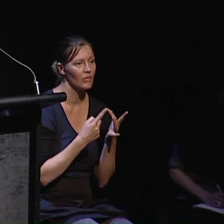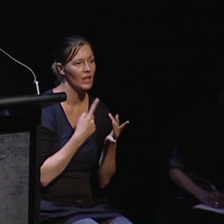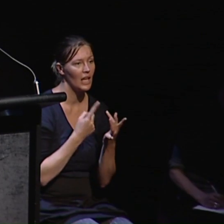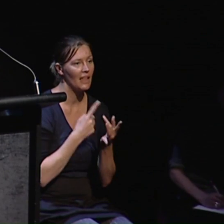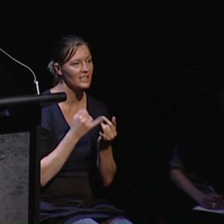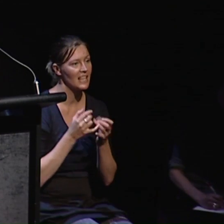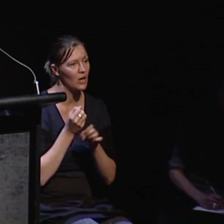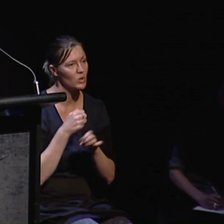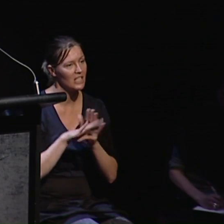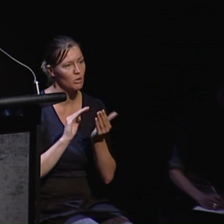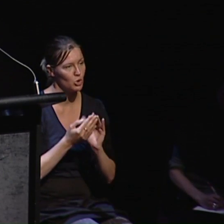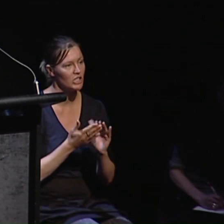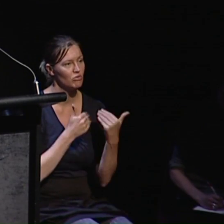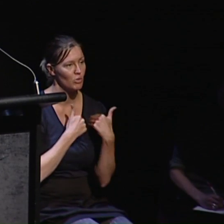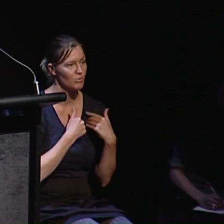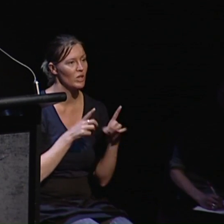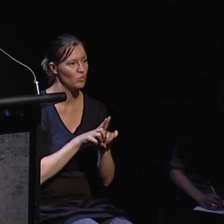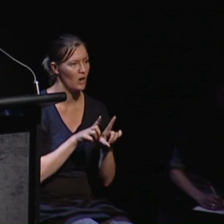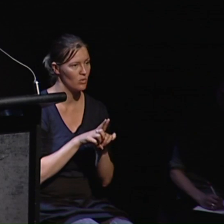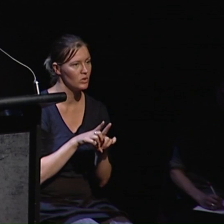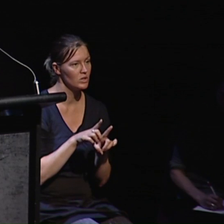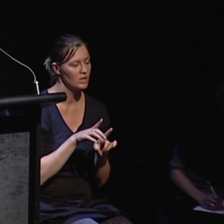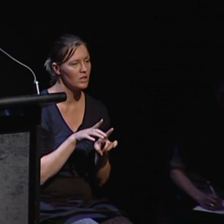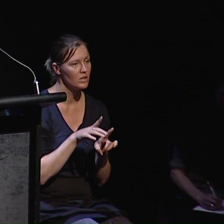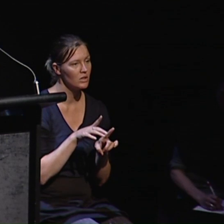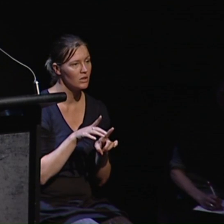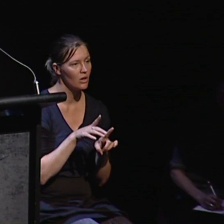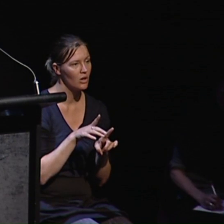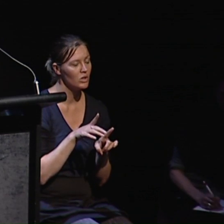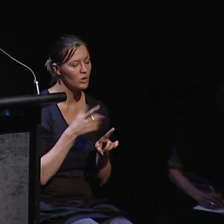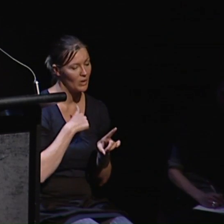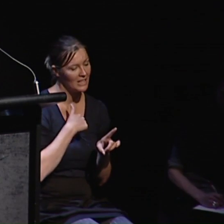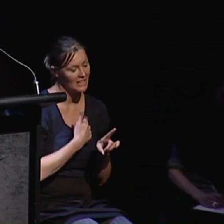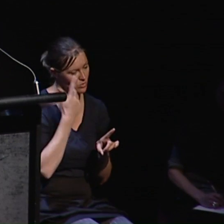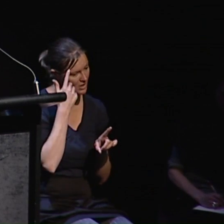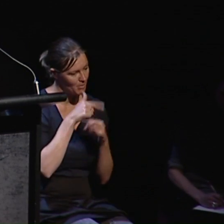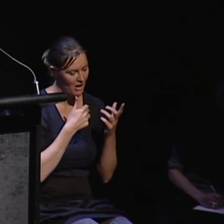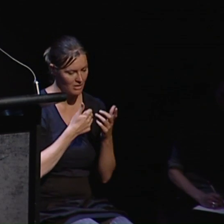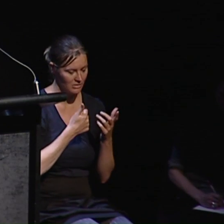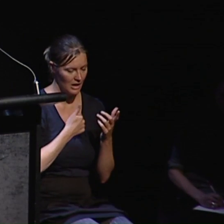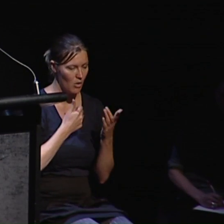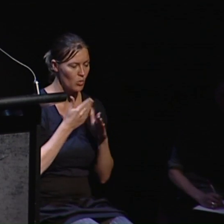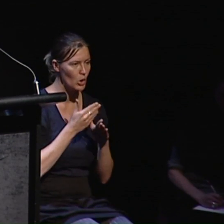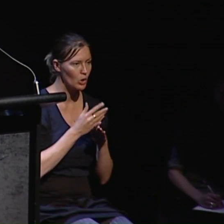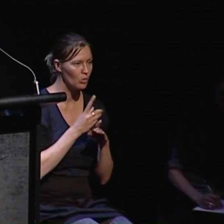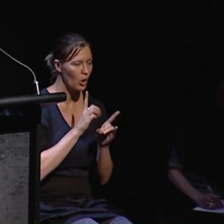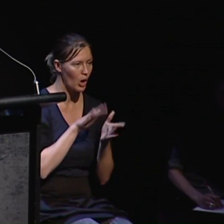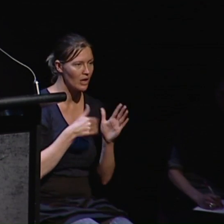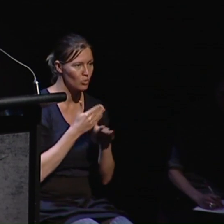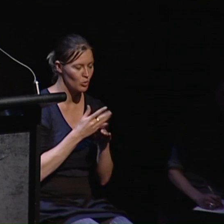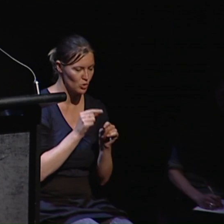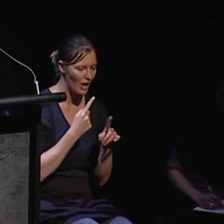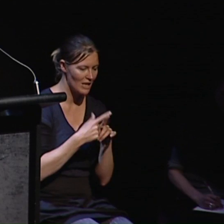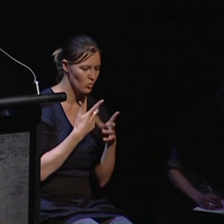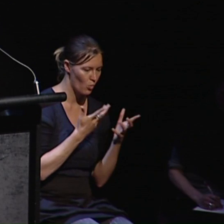community. And as family organizations, we also have a responsibility to think about the kind of work we do and where we place our efforts and